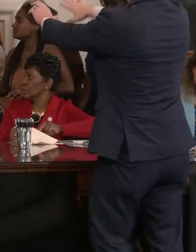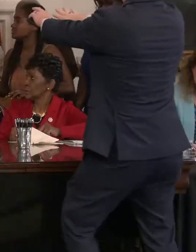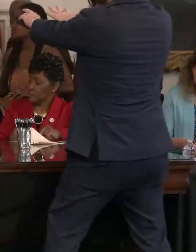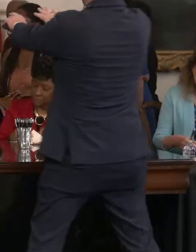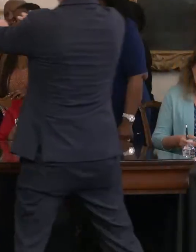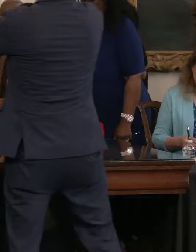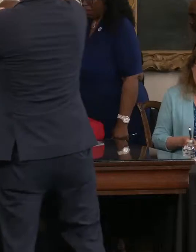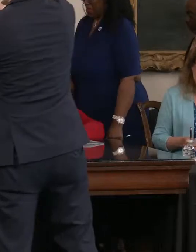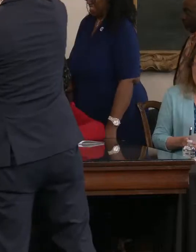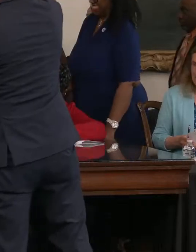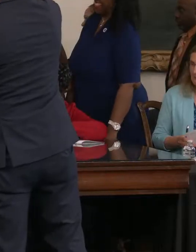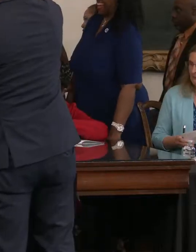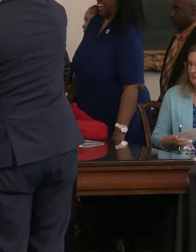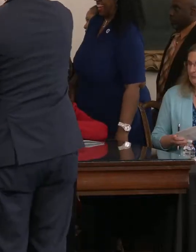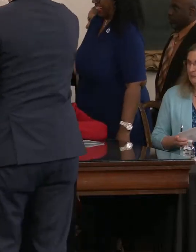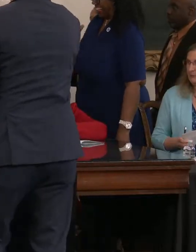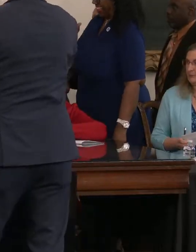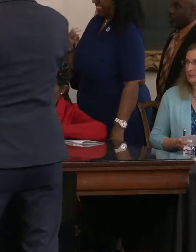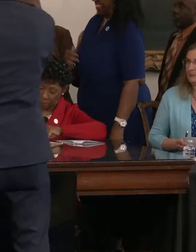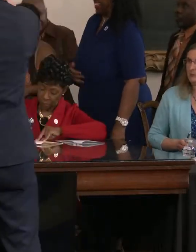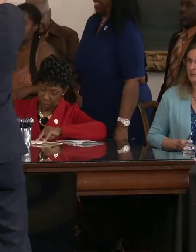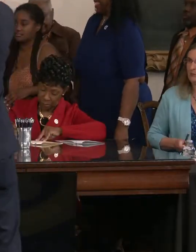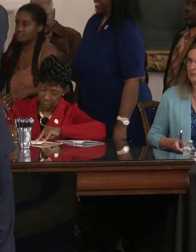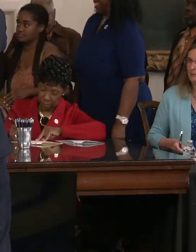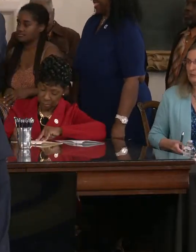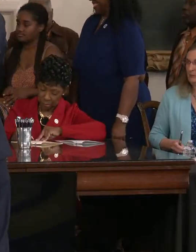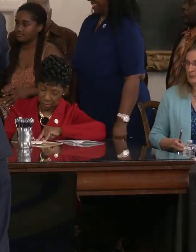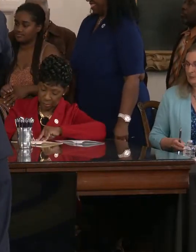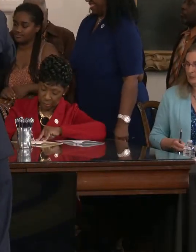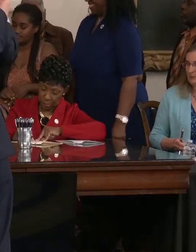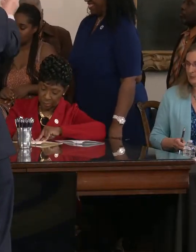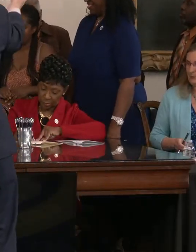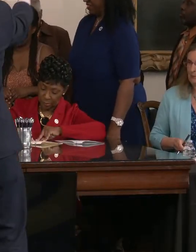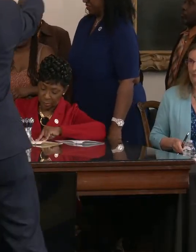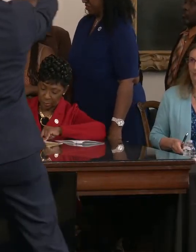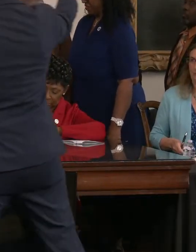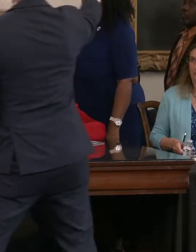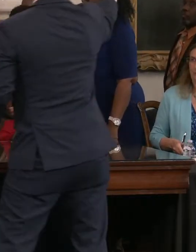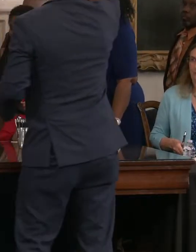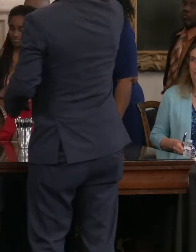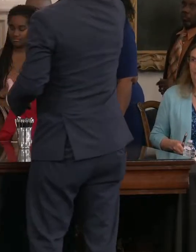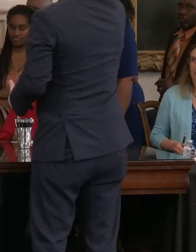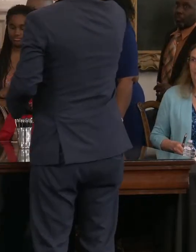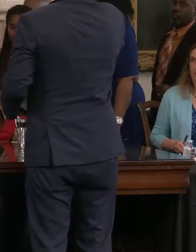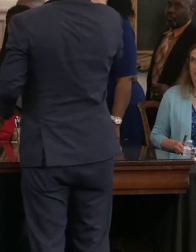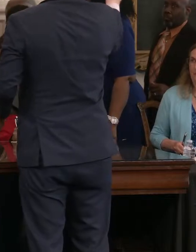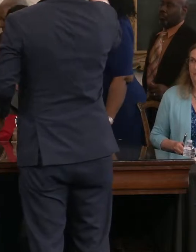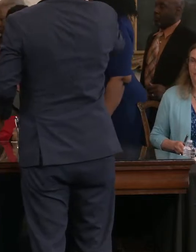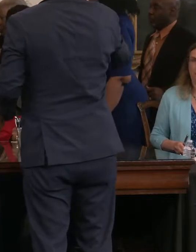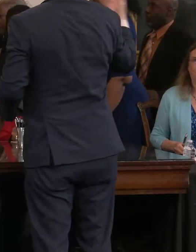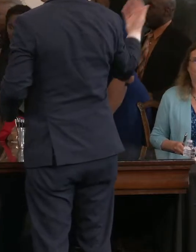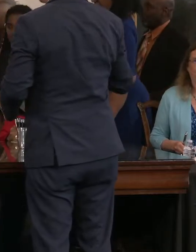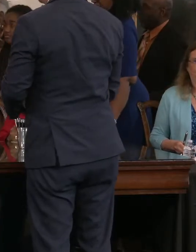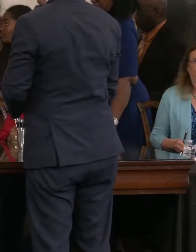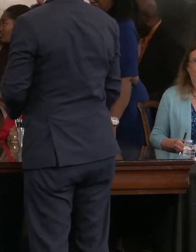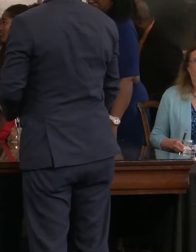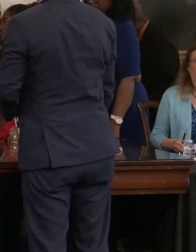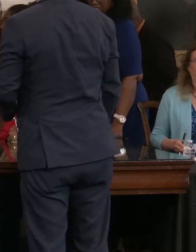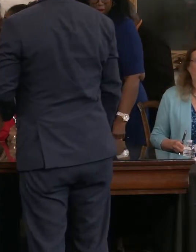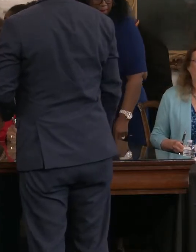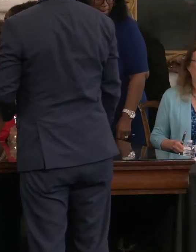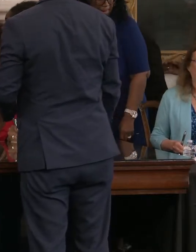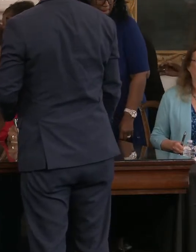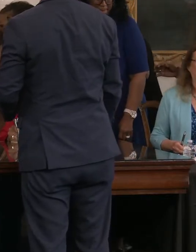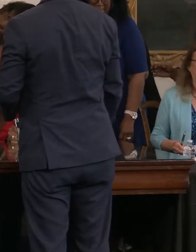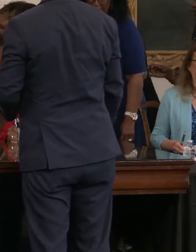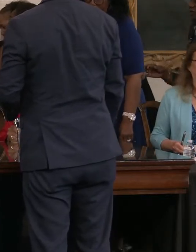other side. Ma'am, you can stay right here in the side. Everybody else can work your way around a little bit so we can fit everyone